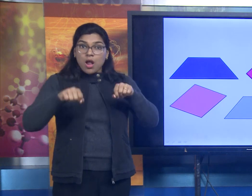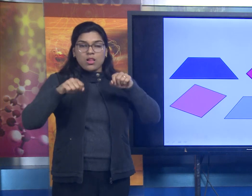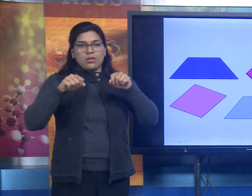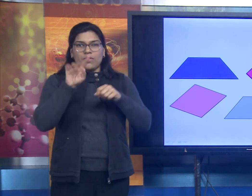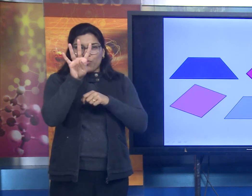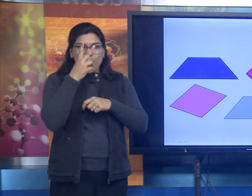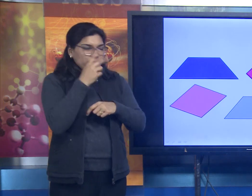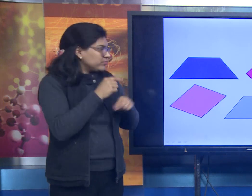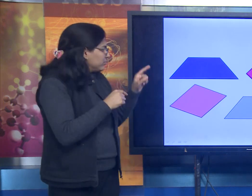This